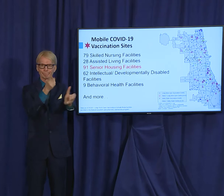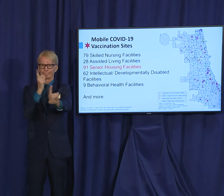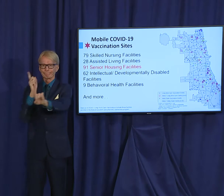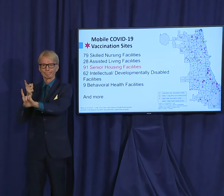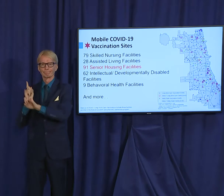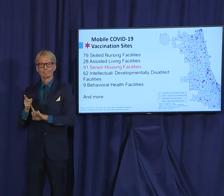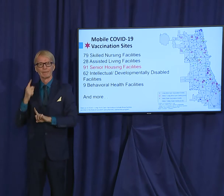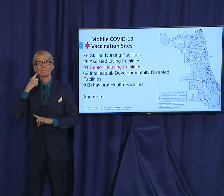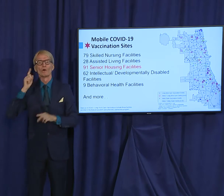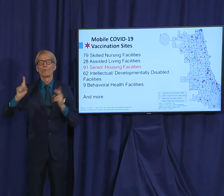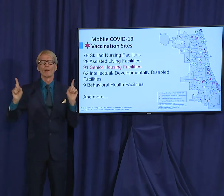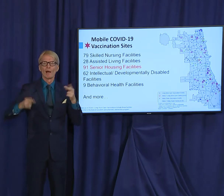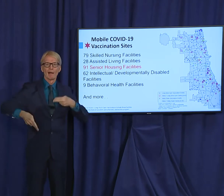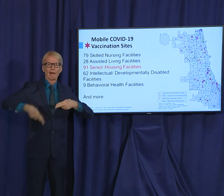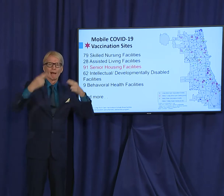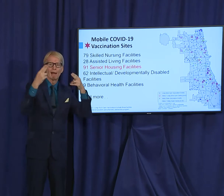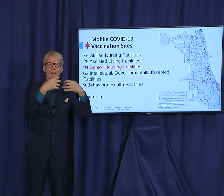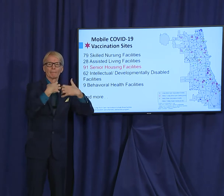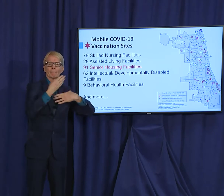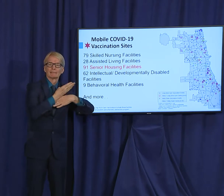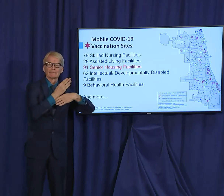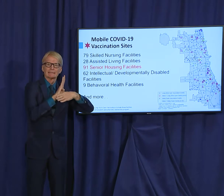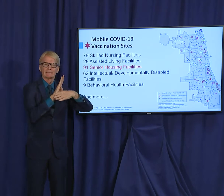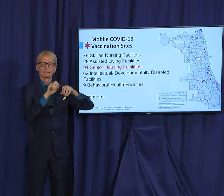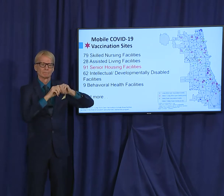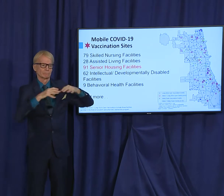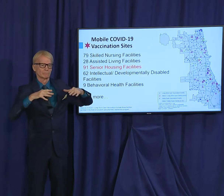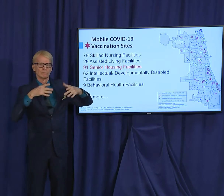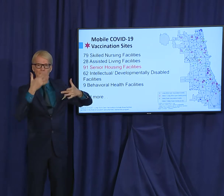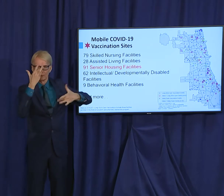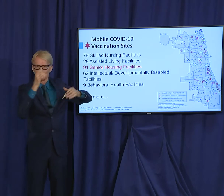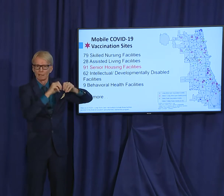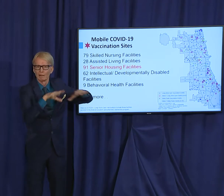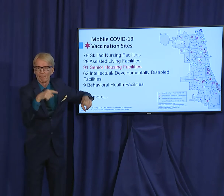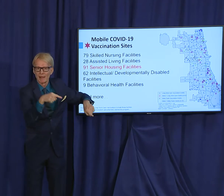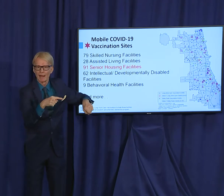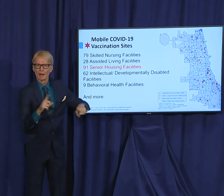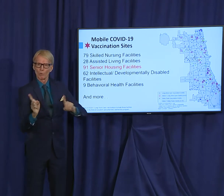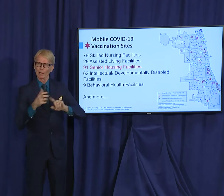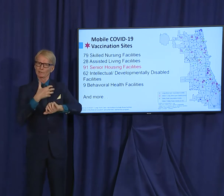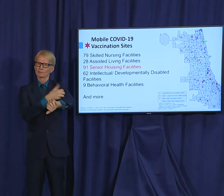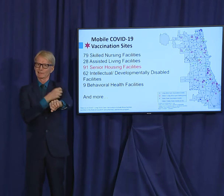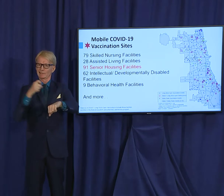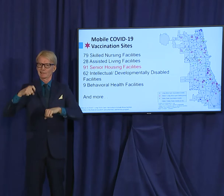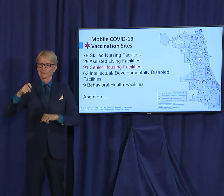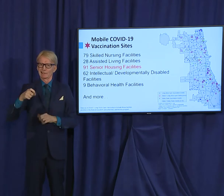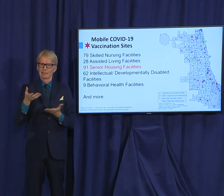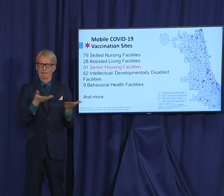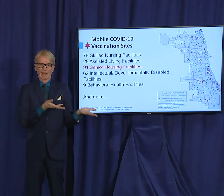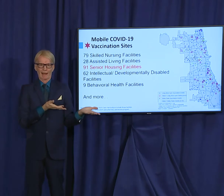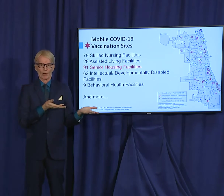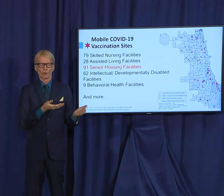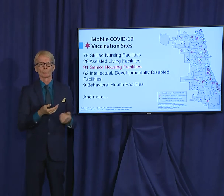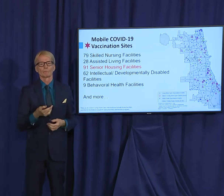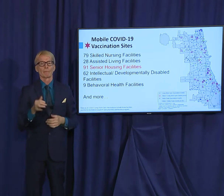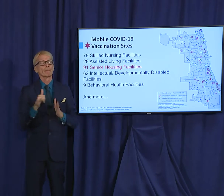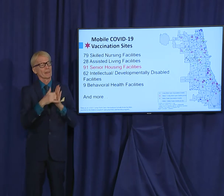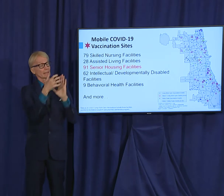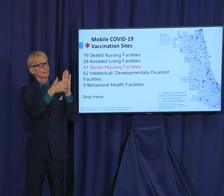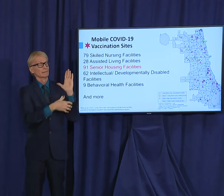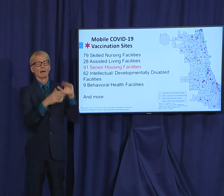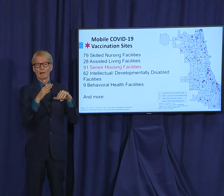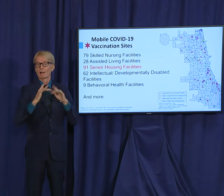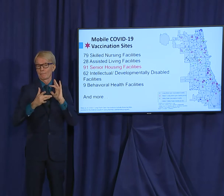risk manufacturing settings, places where we've seen outbreaks. Again, bringing the vaccine where it's most needed. And you'll see on this map here, and we'll put this